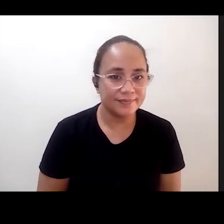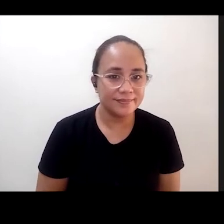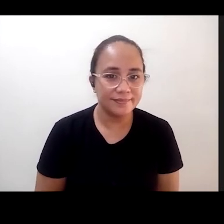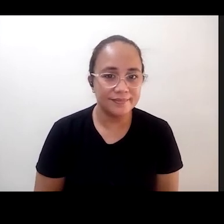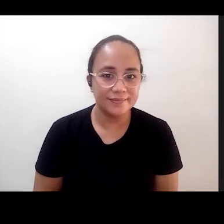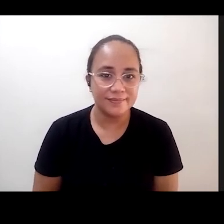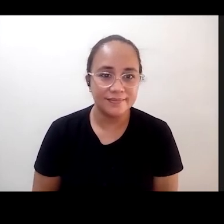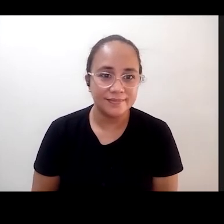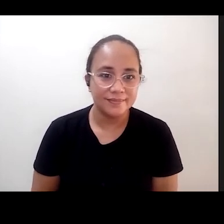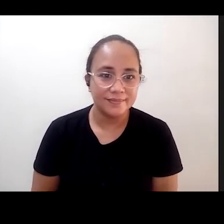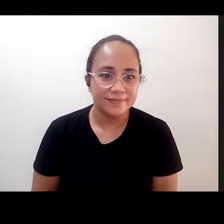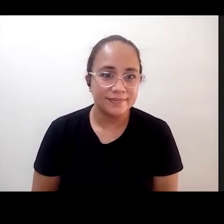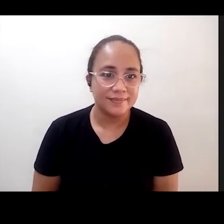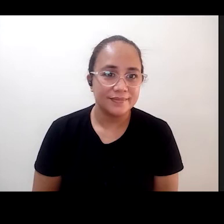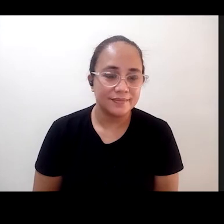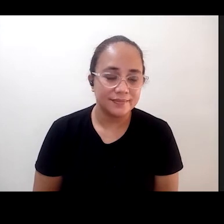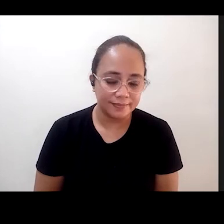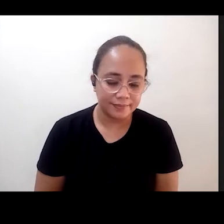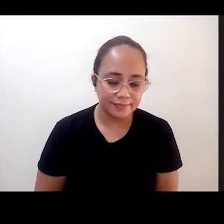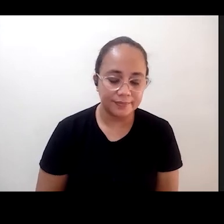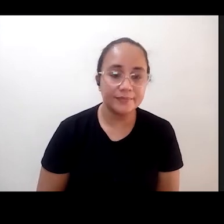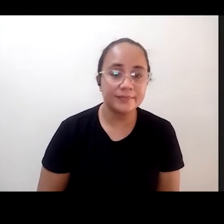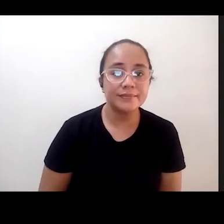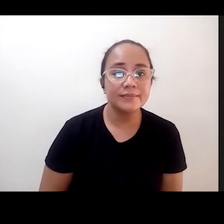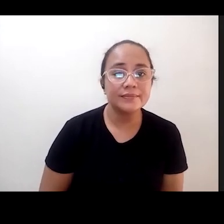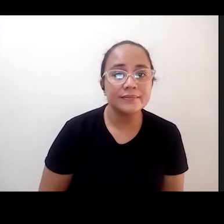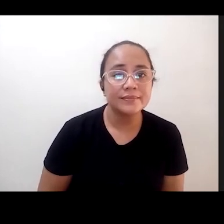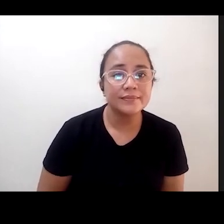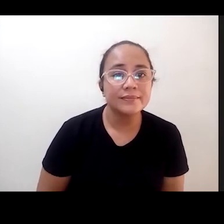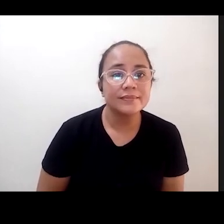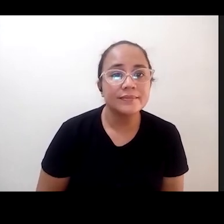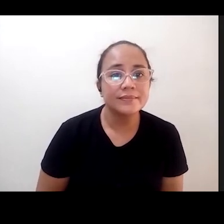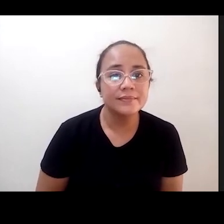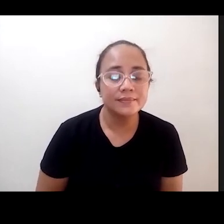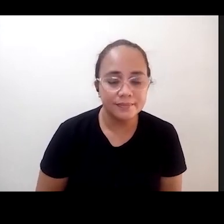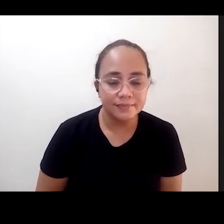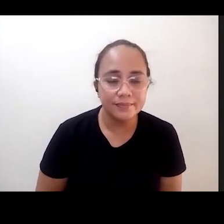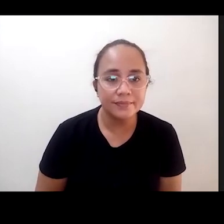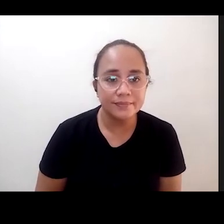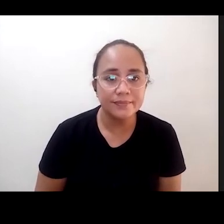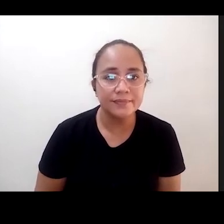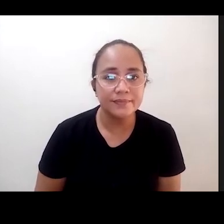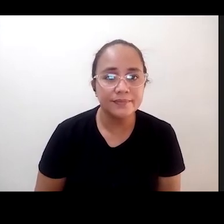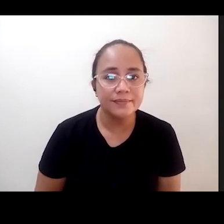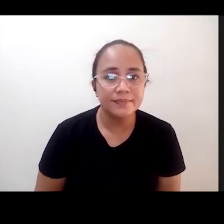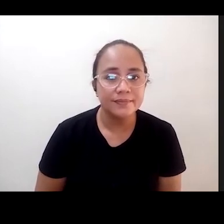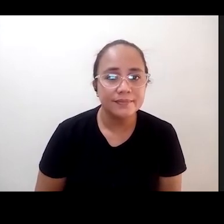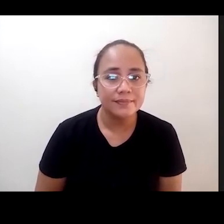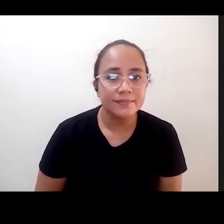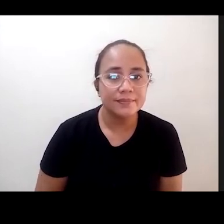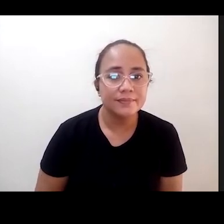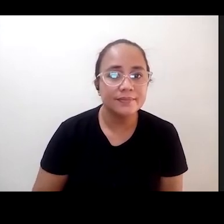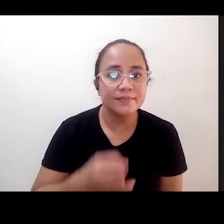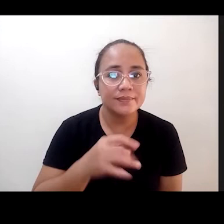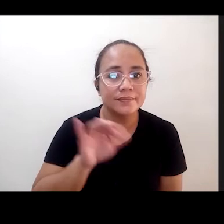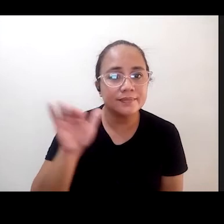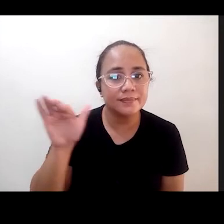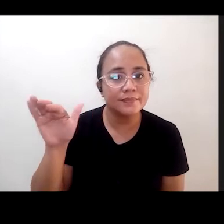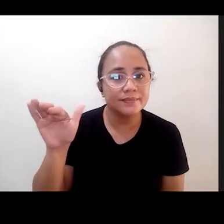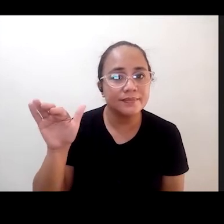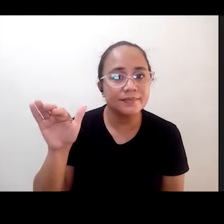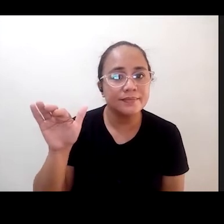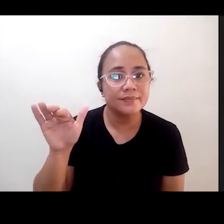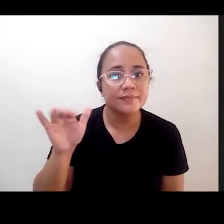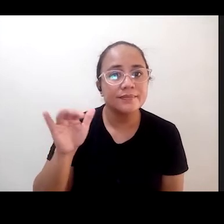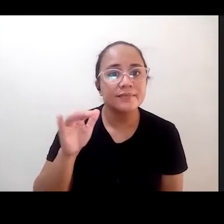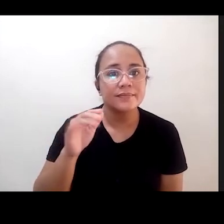All right, so rinse this pen. Colors have how many? Okay.